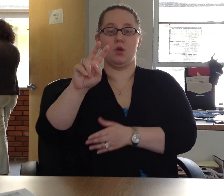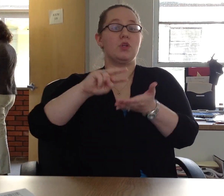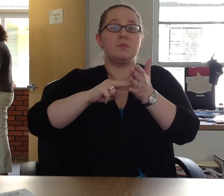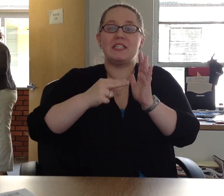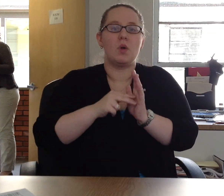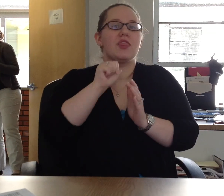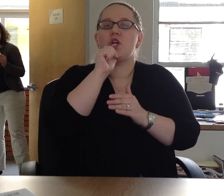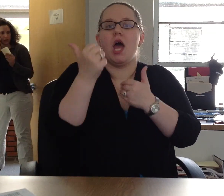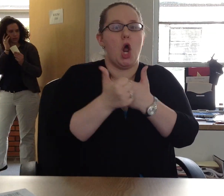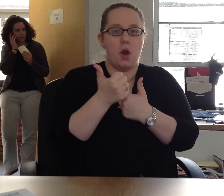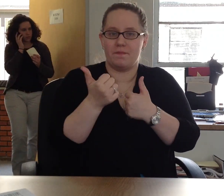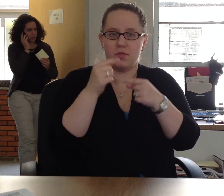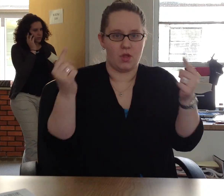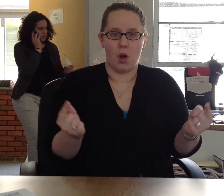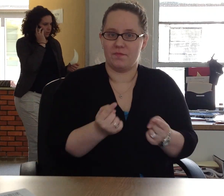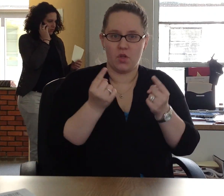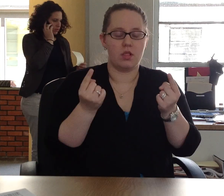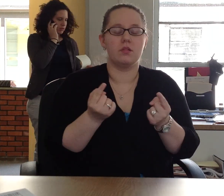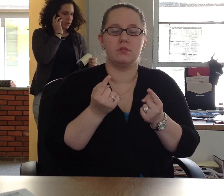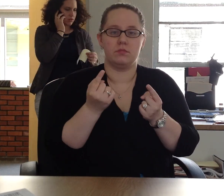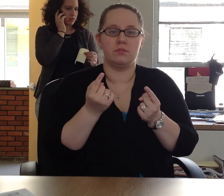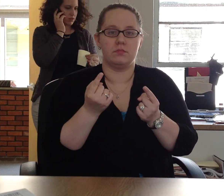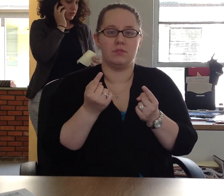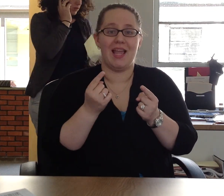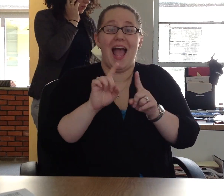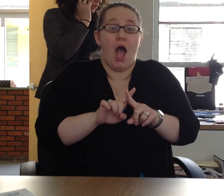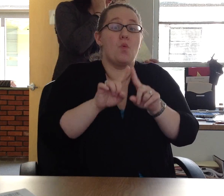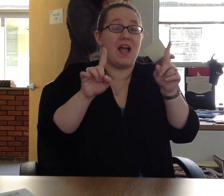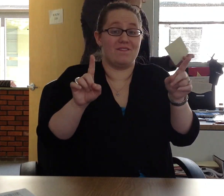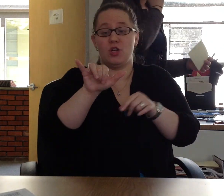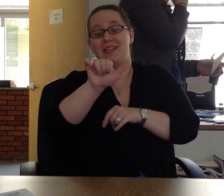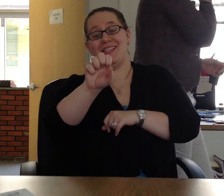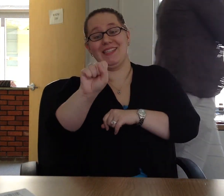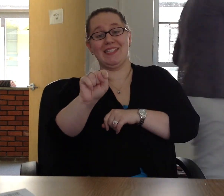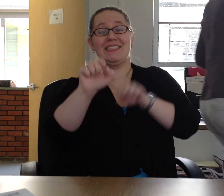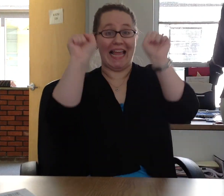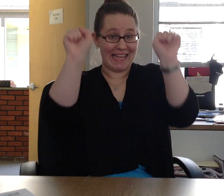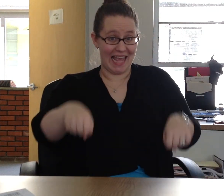although a few of them can cause skin infections.